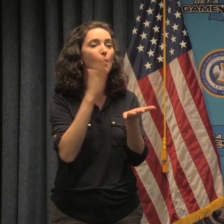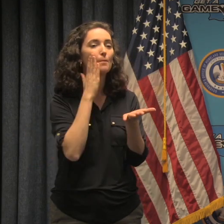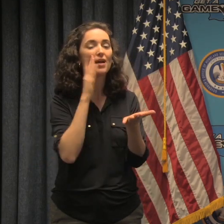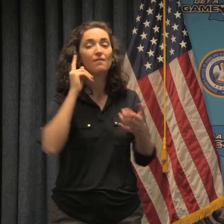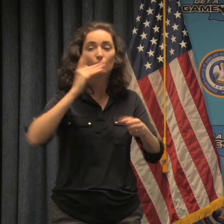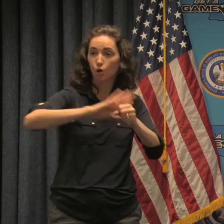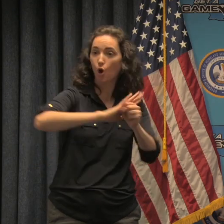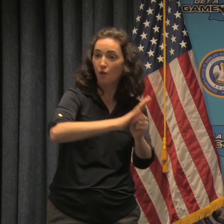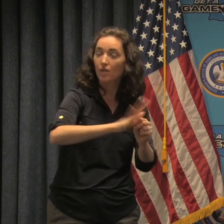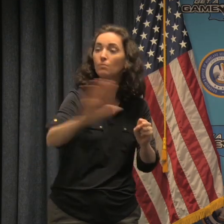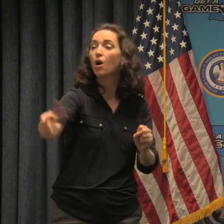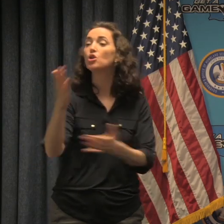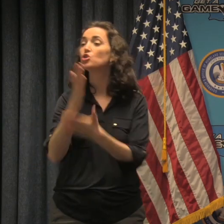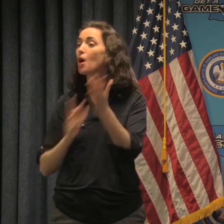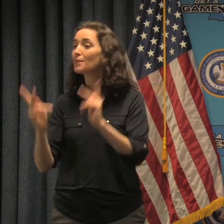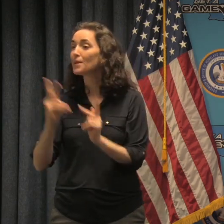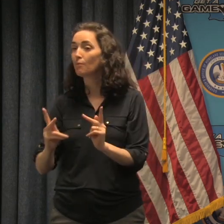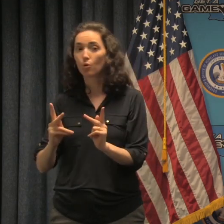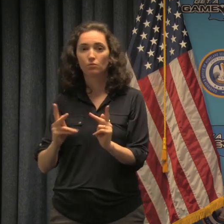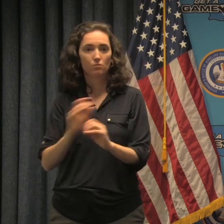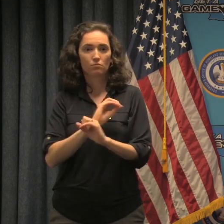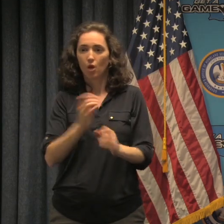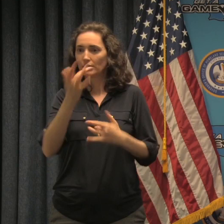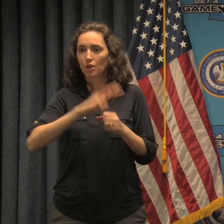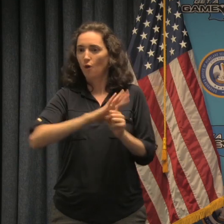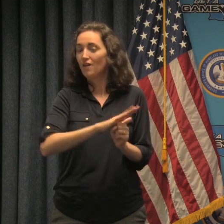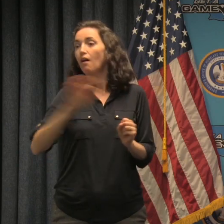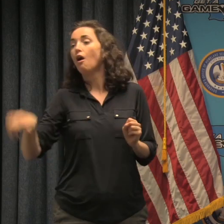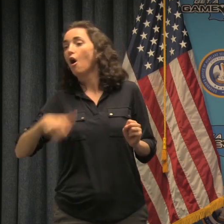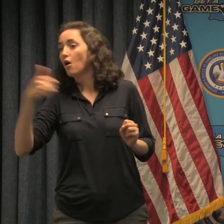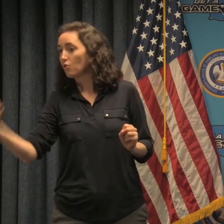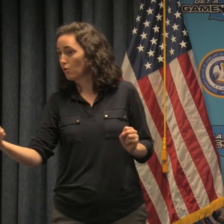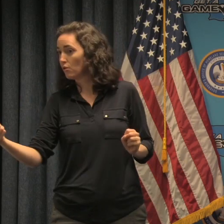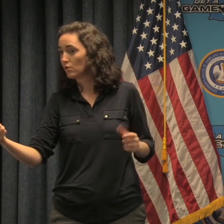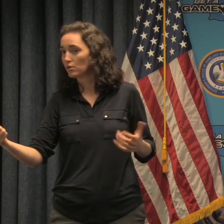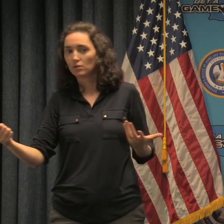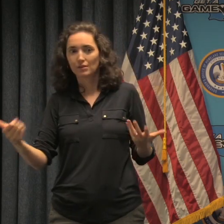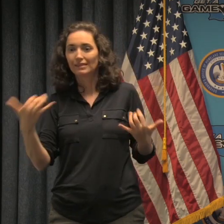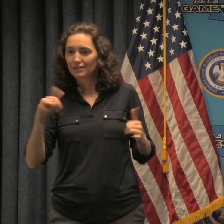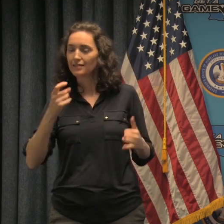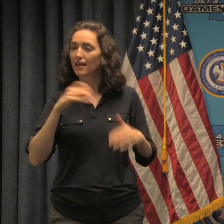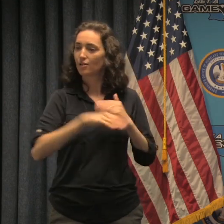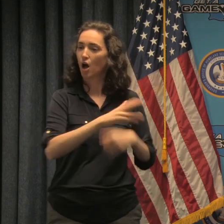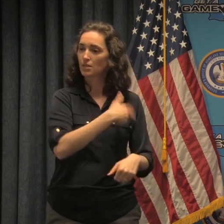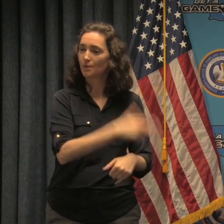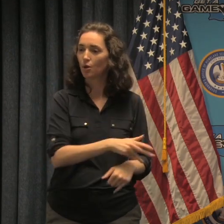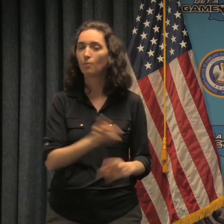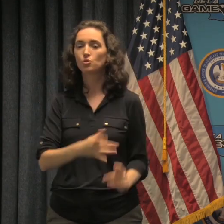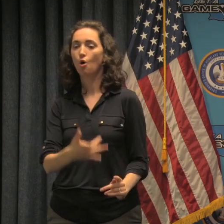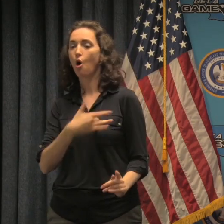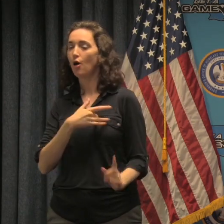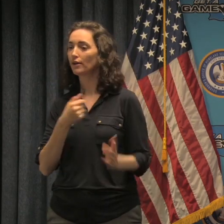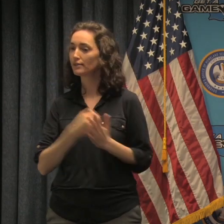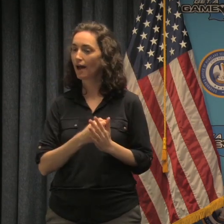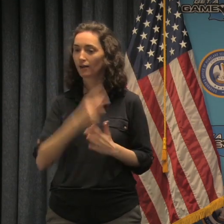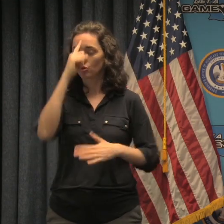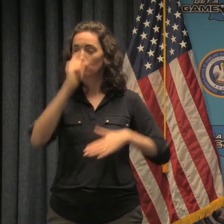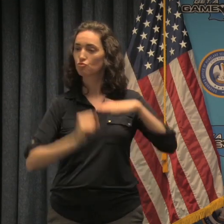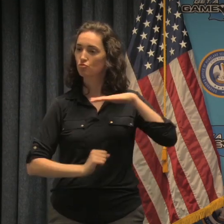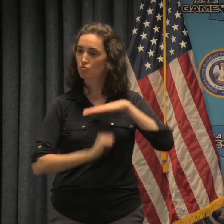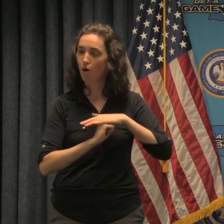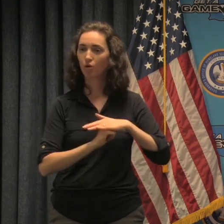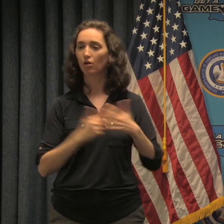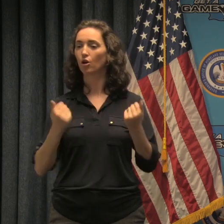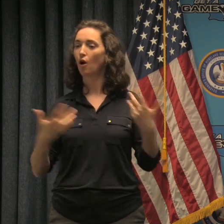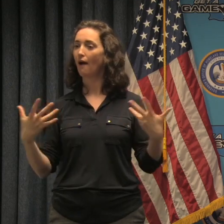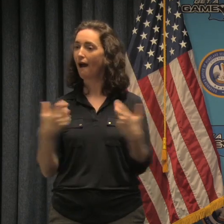hospital. Heart attack victims, stroke victims, motor vehicle accident folks. There's all sorts of folks who have to be in the